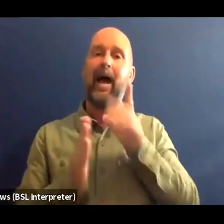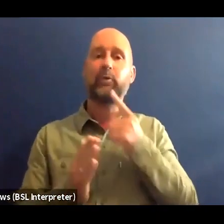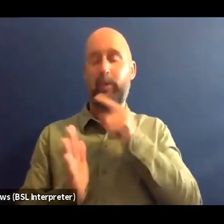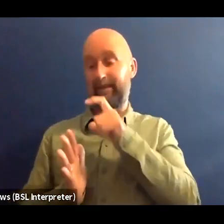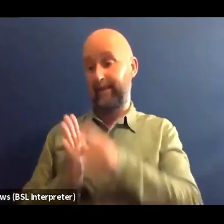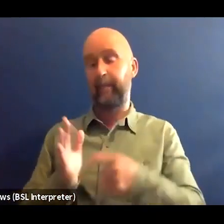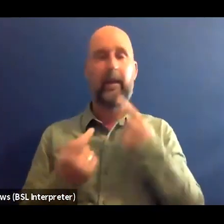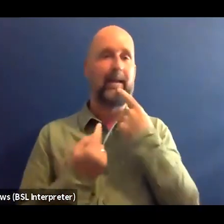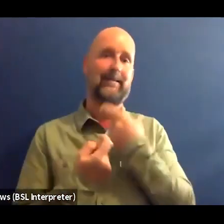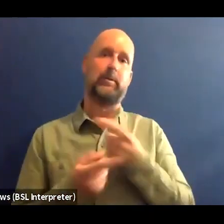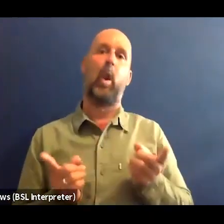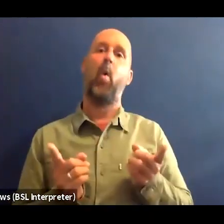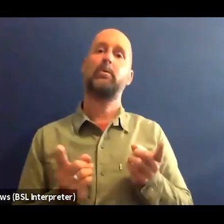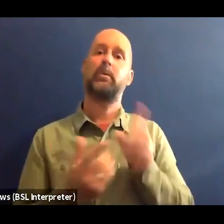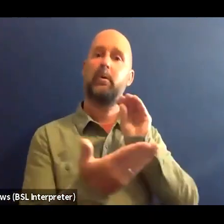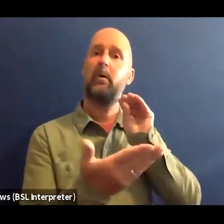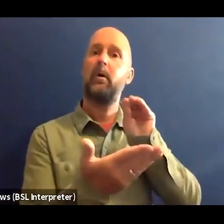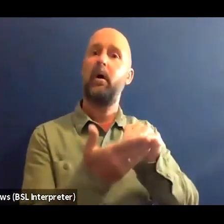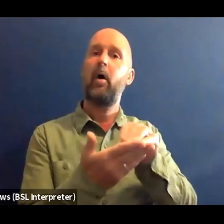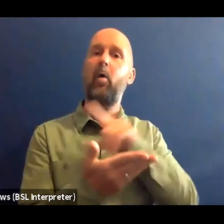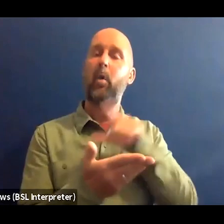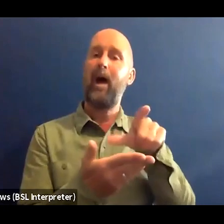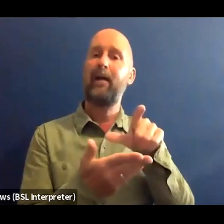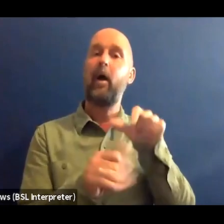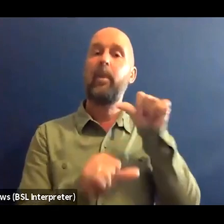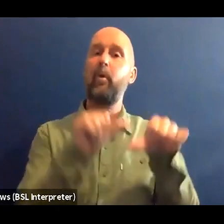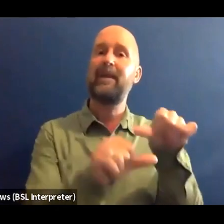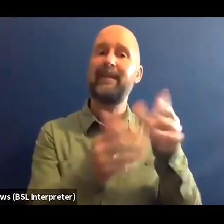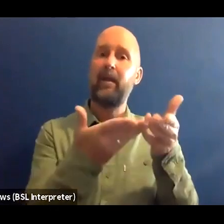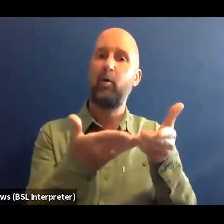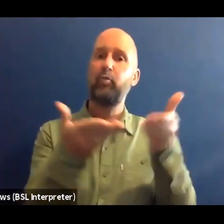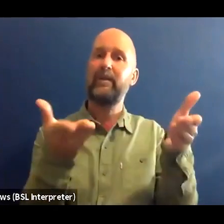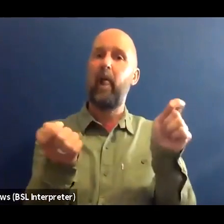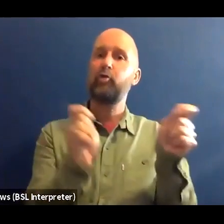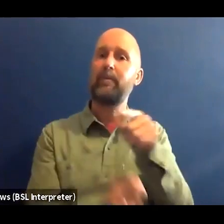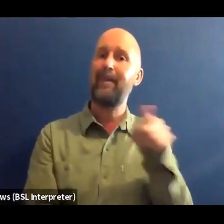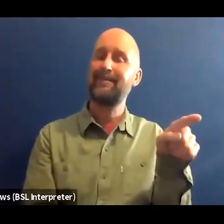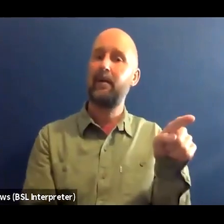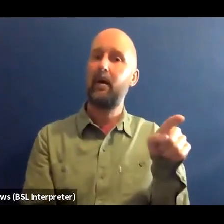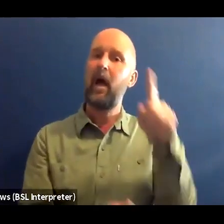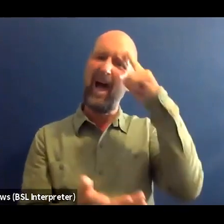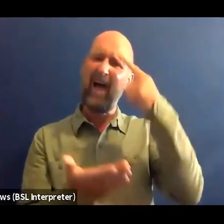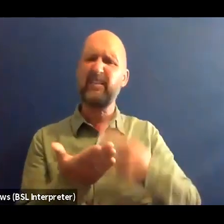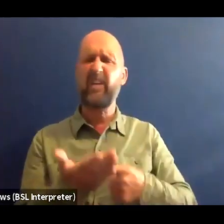disability you had in order to get reasonable adjustments for the process. And so I decided that I would.